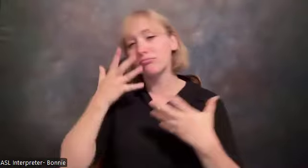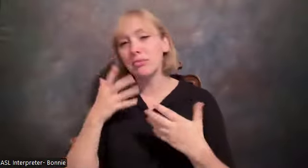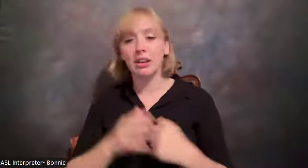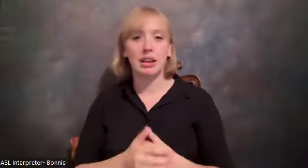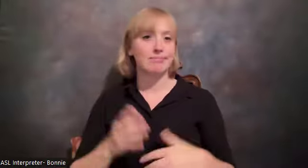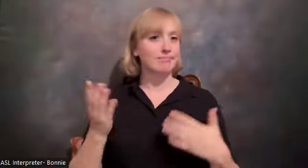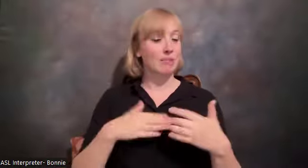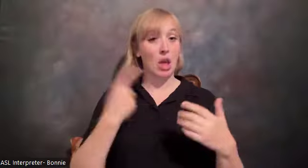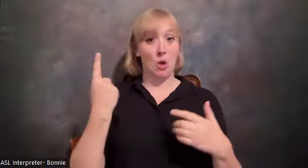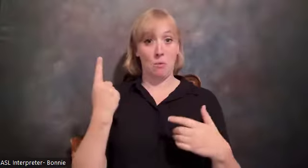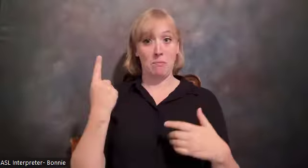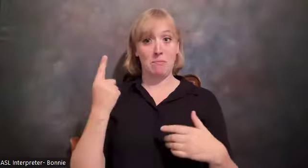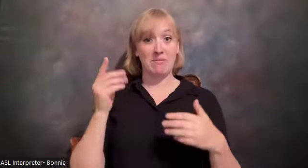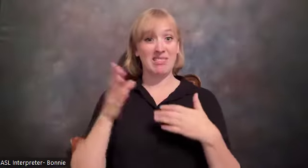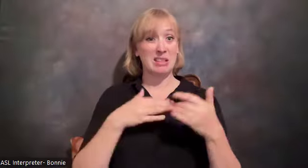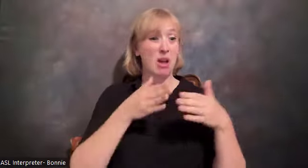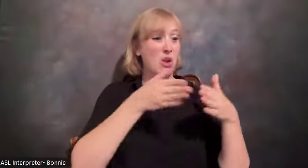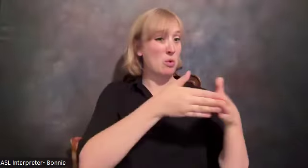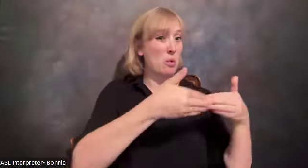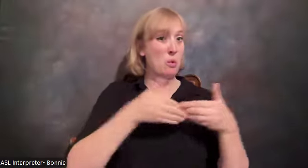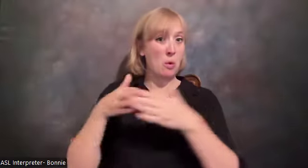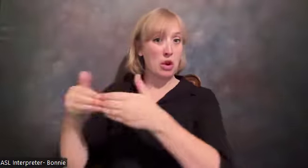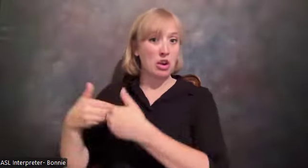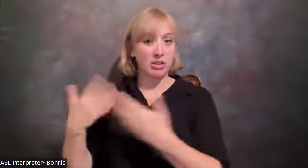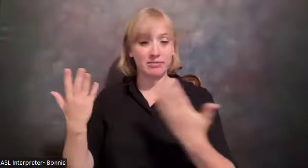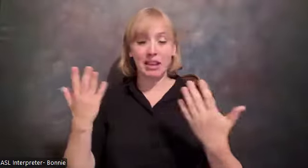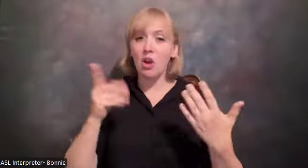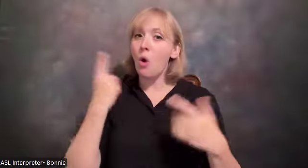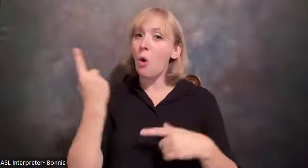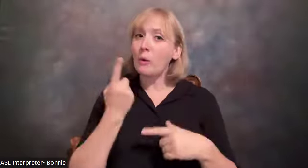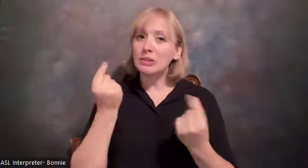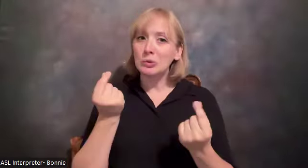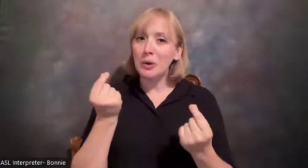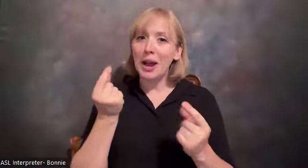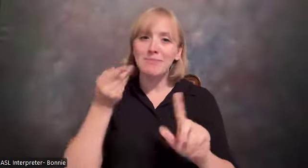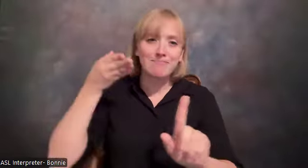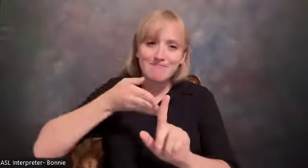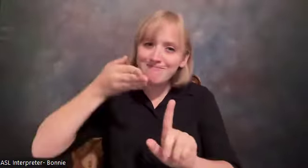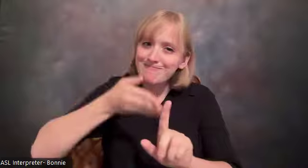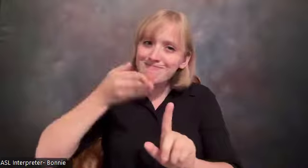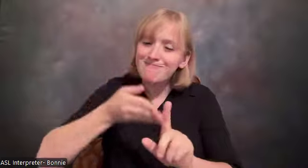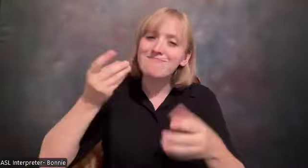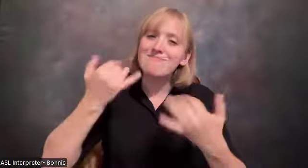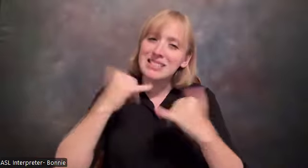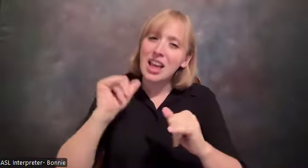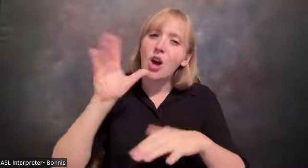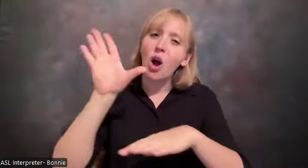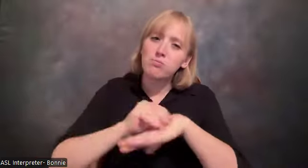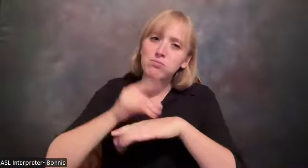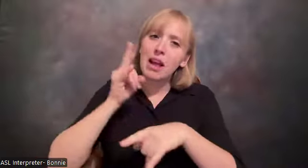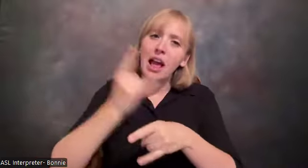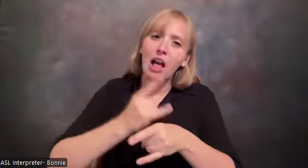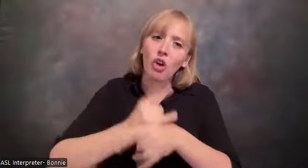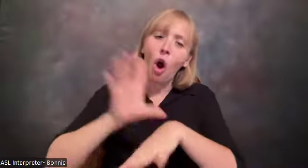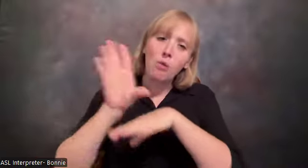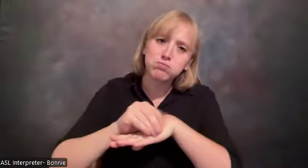we're in, there's one thing we would all be doing. We would all be back at that cart for another drink. That was really